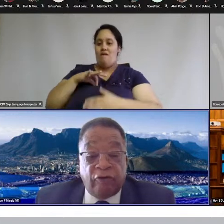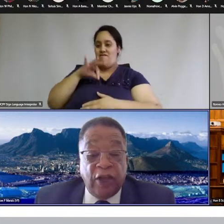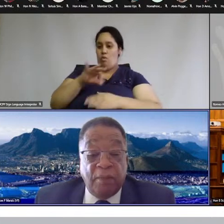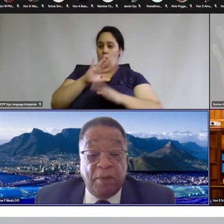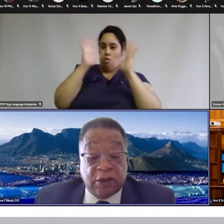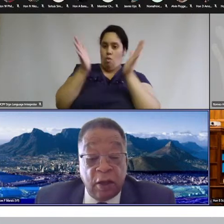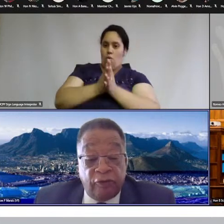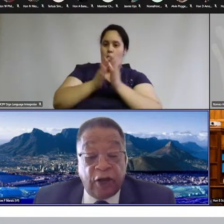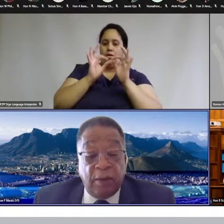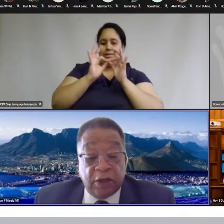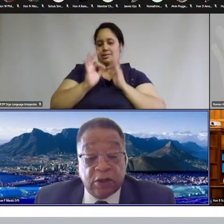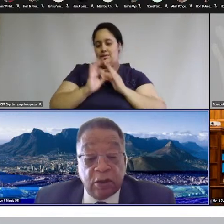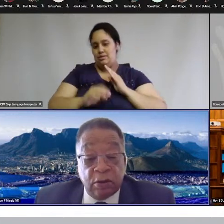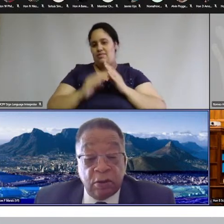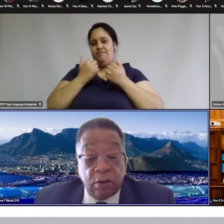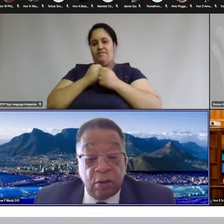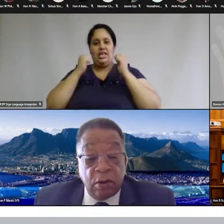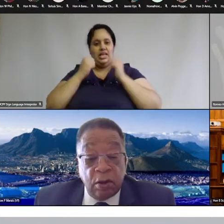these freebies?